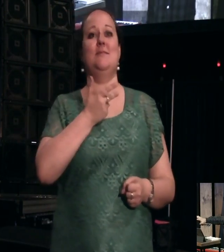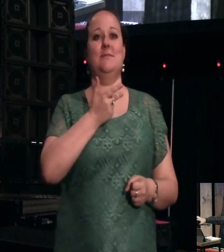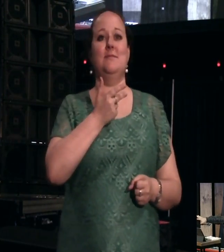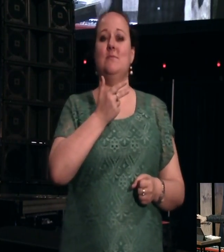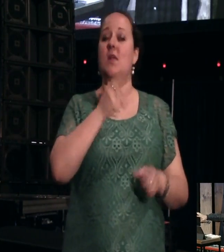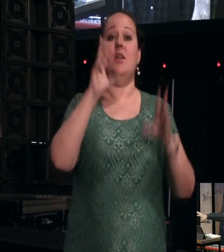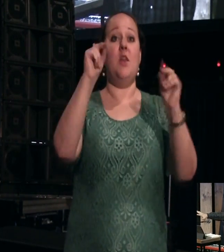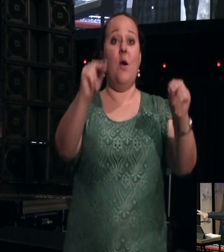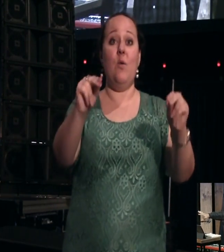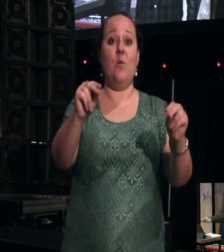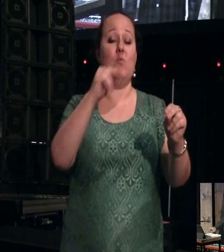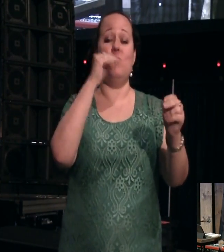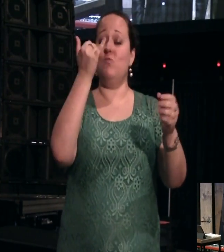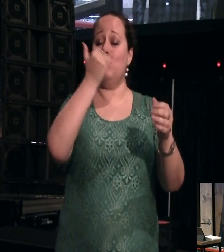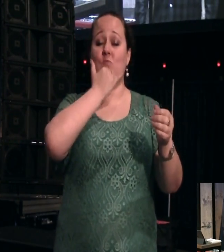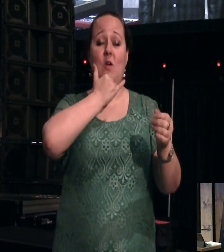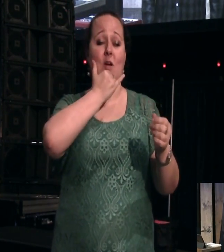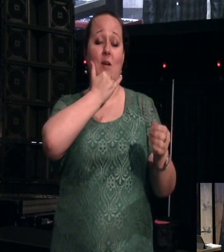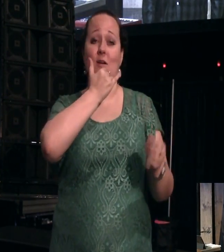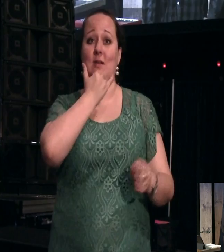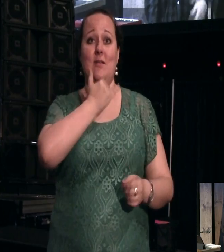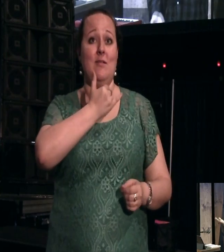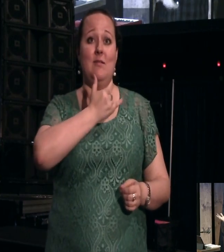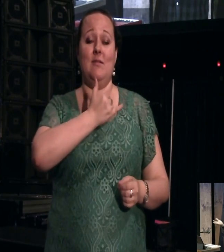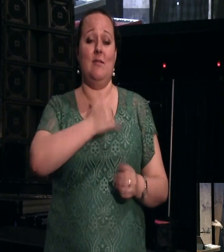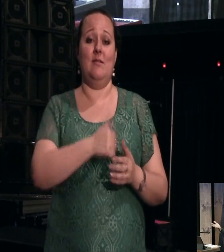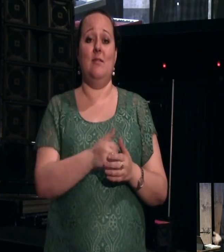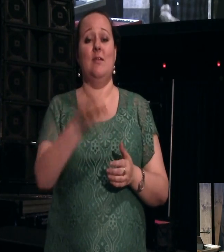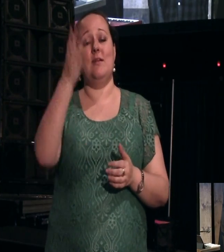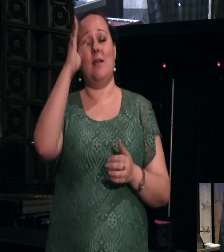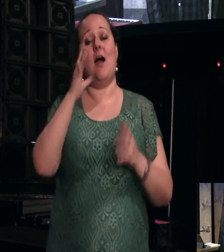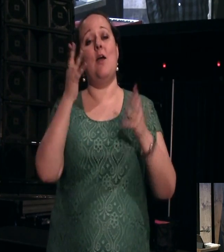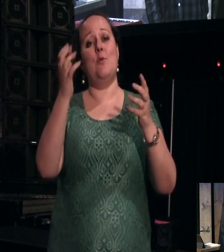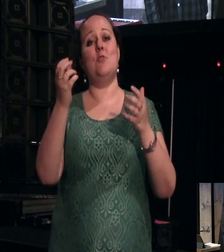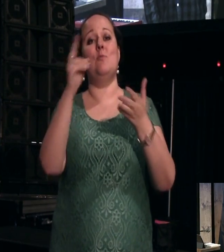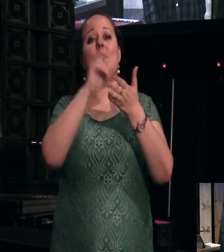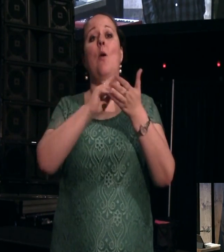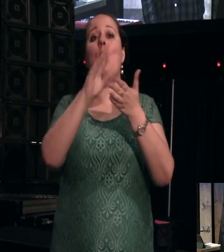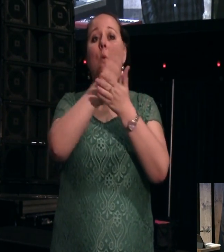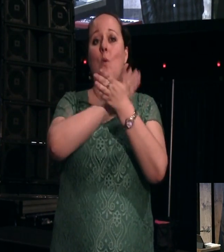exists for times like this. No, that's not happening.